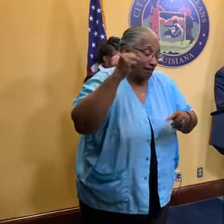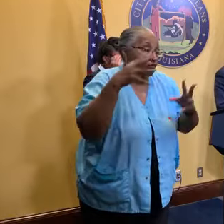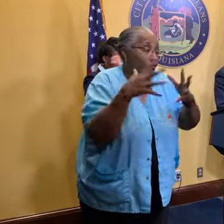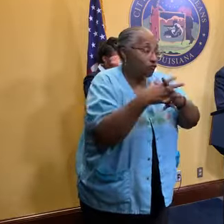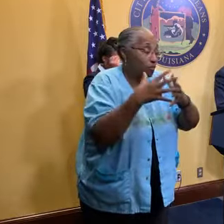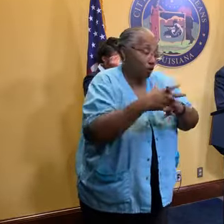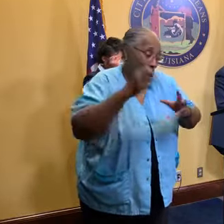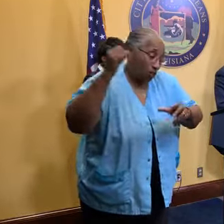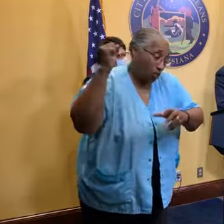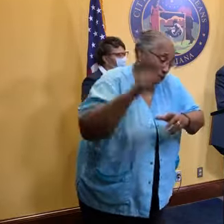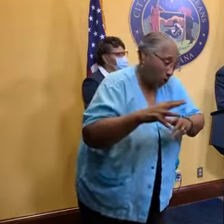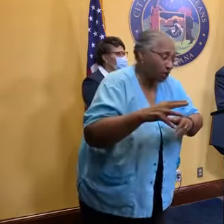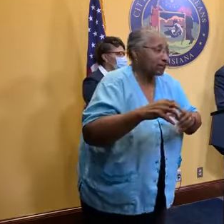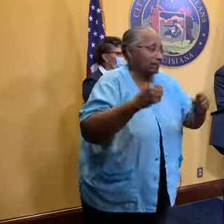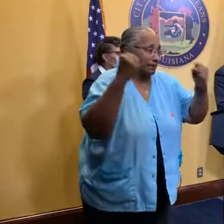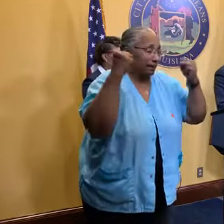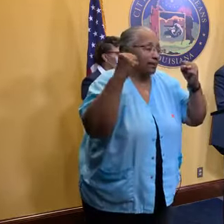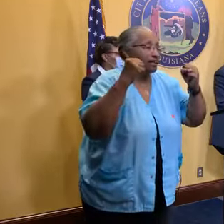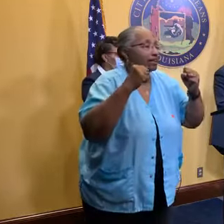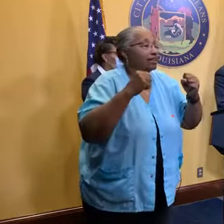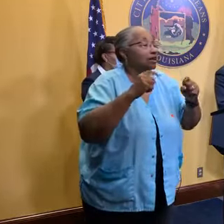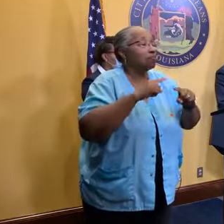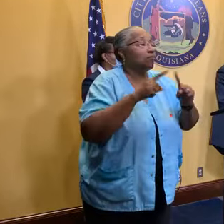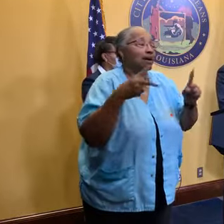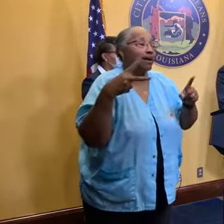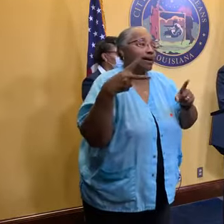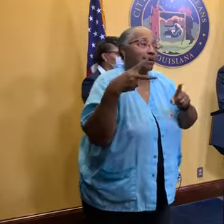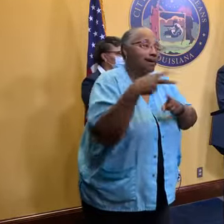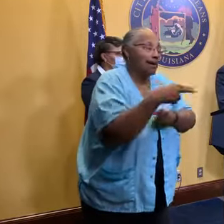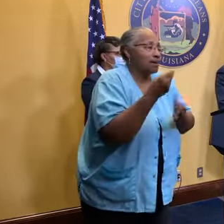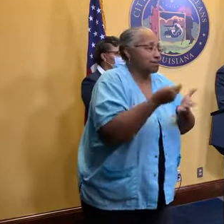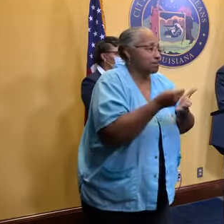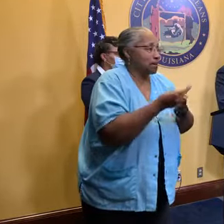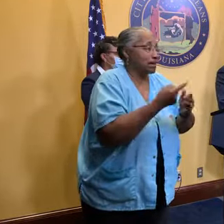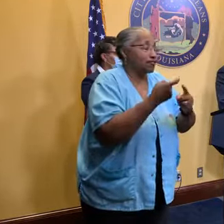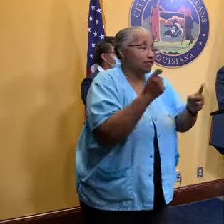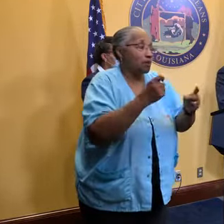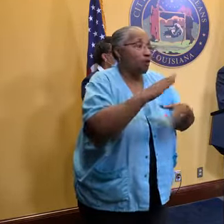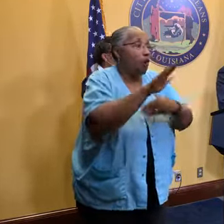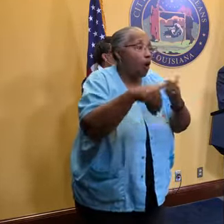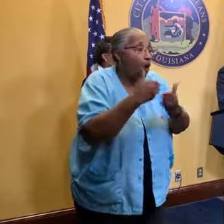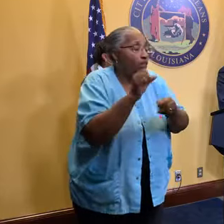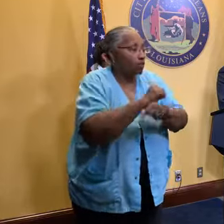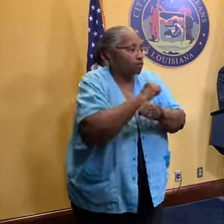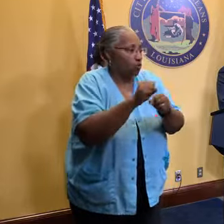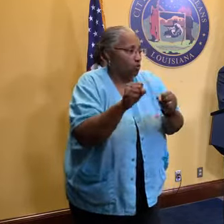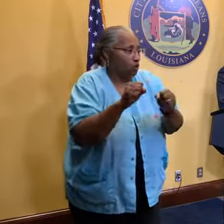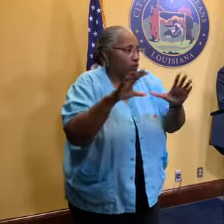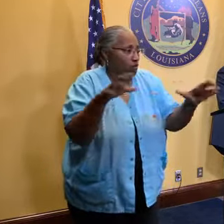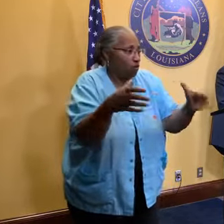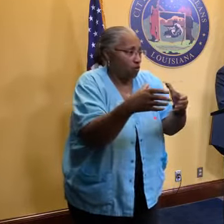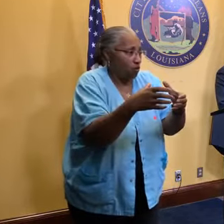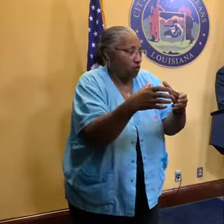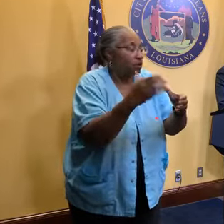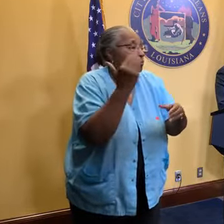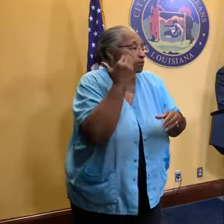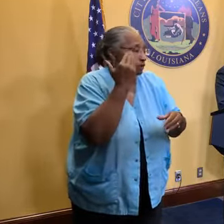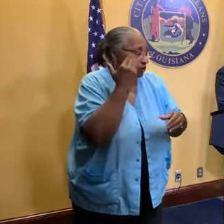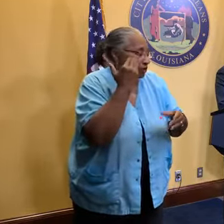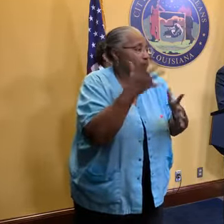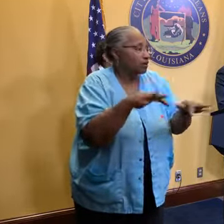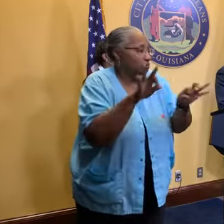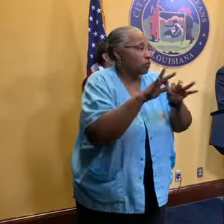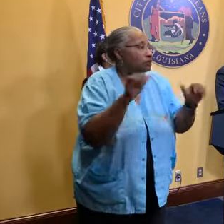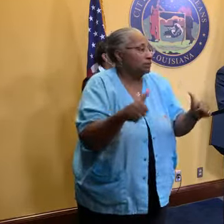Cutting $100 million from your entire workforce is significant. We understand that comes with significant challenges that we're ready to